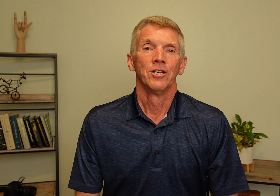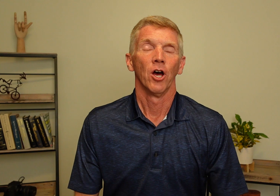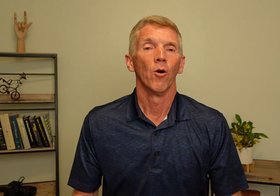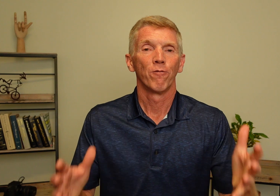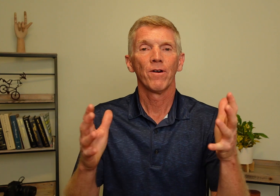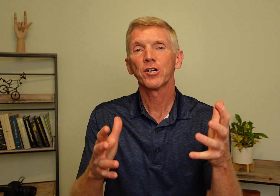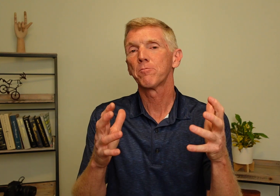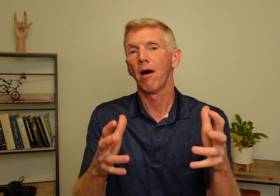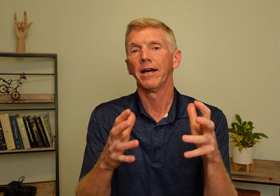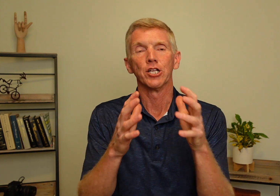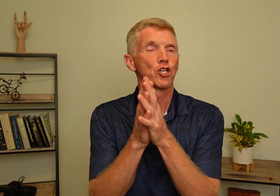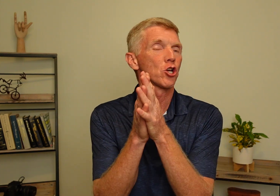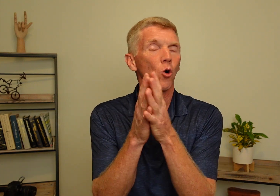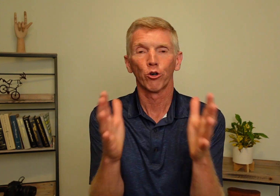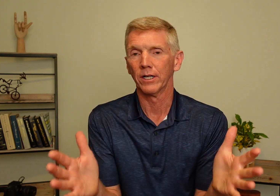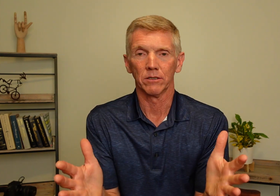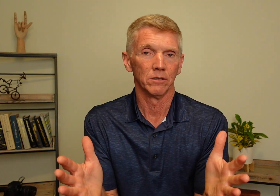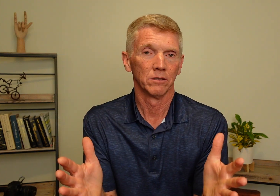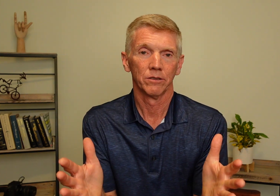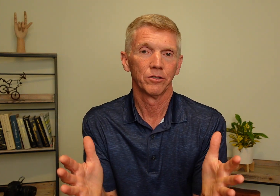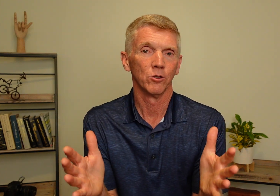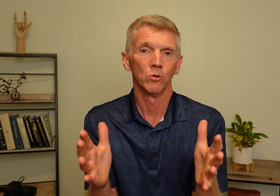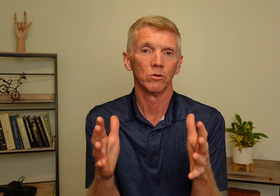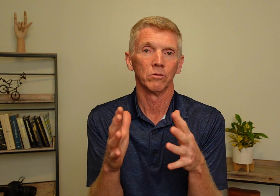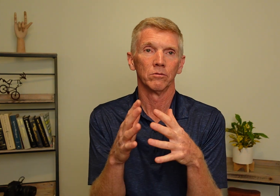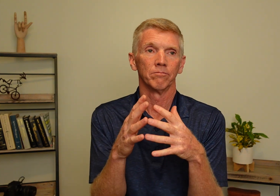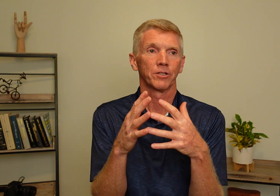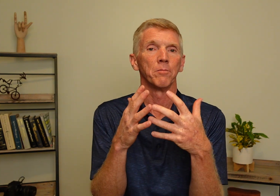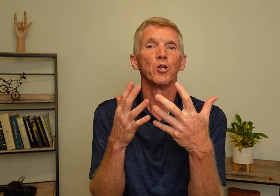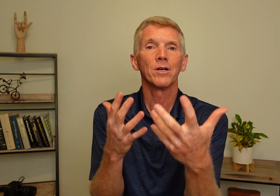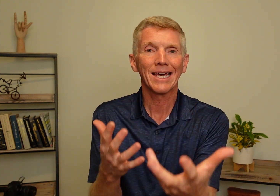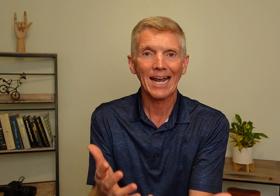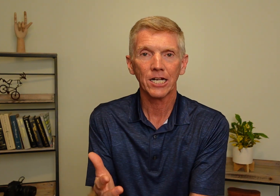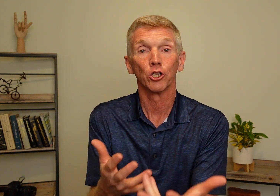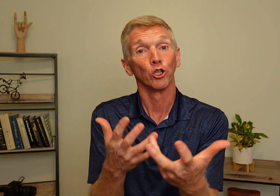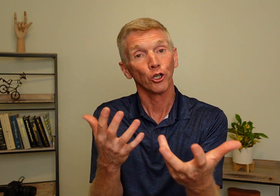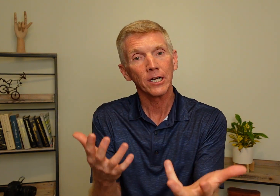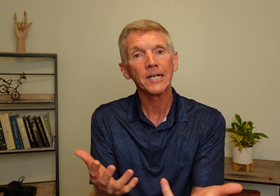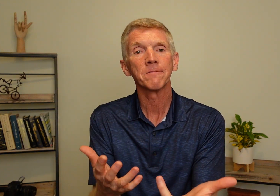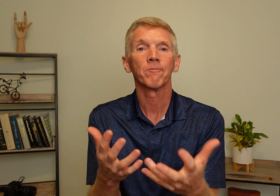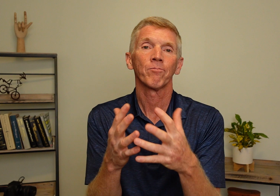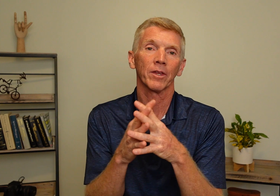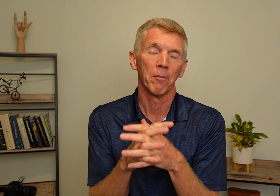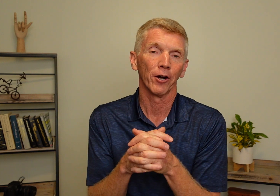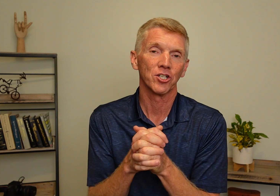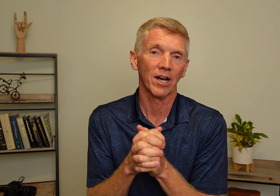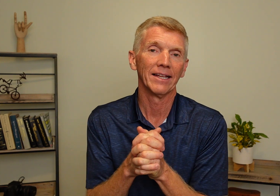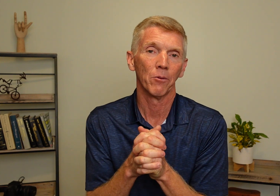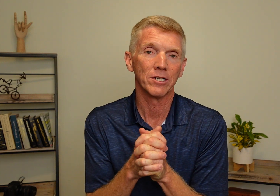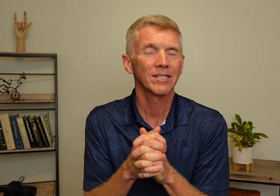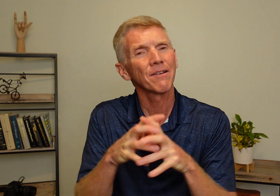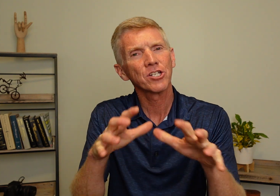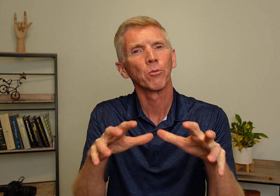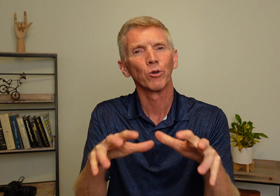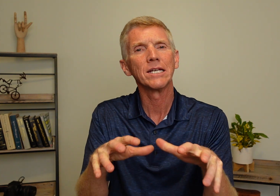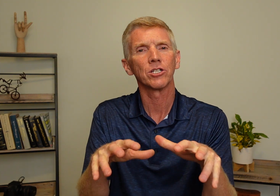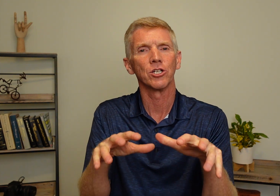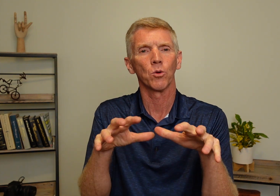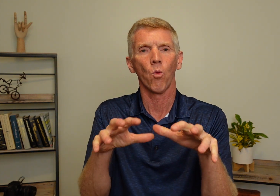So fingerspelling is so critical to communicating, learning American Sign Language. Let's give you some reasons why